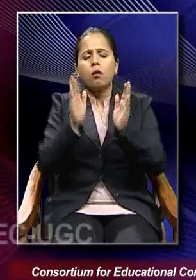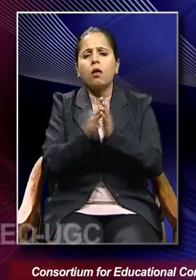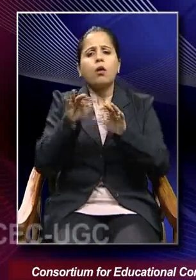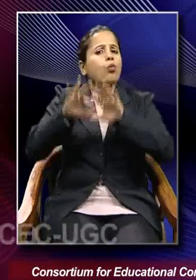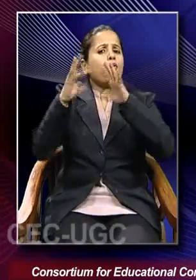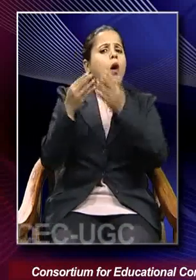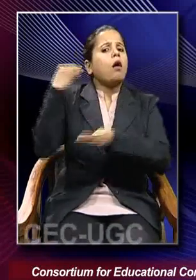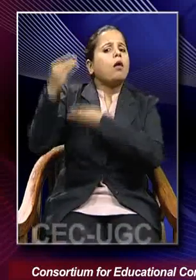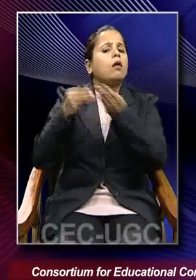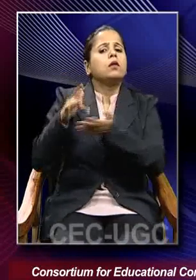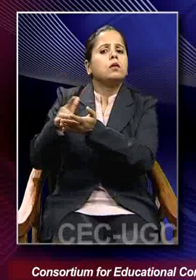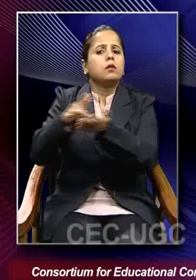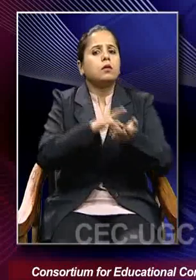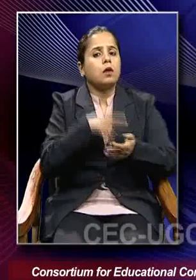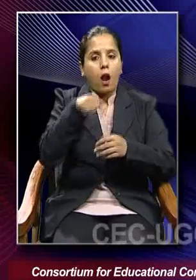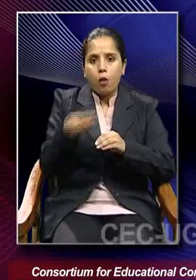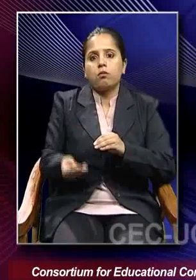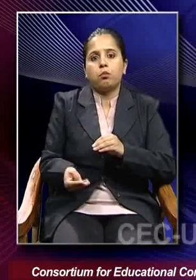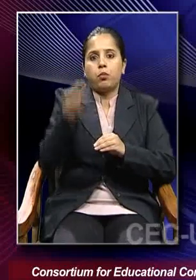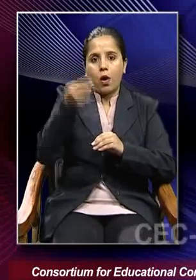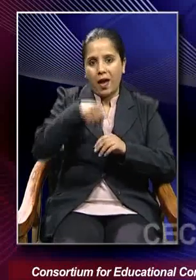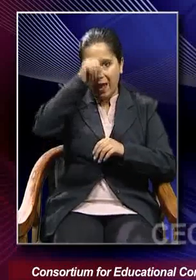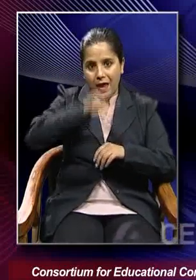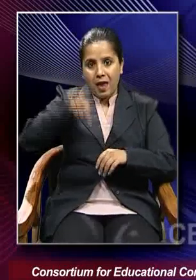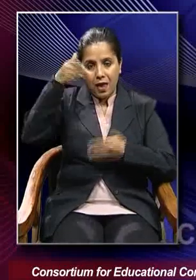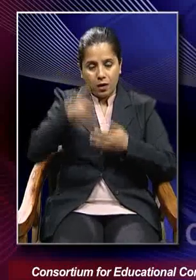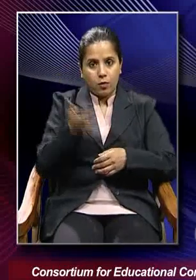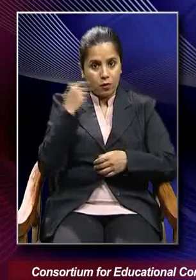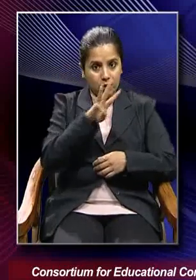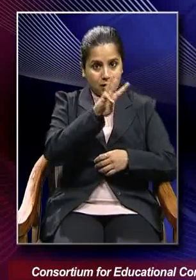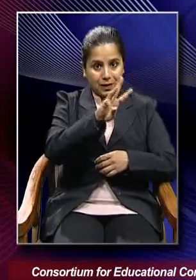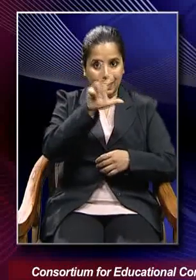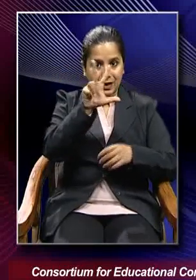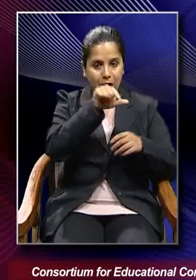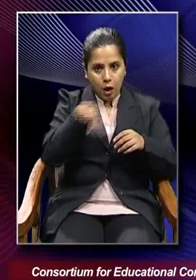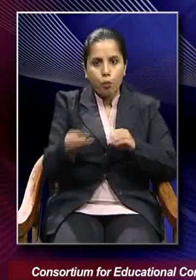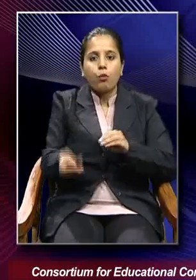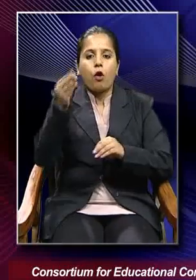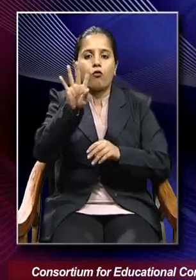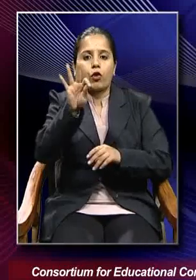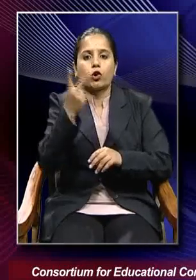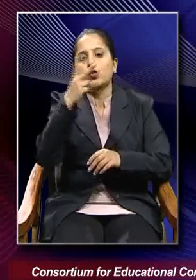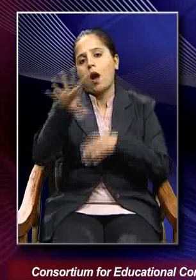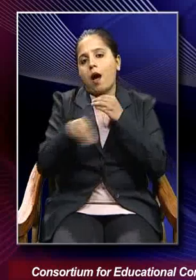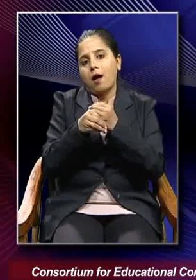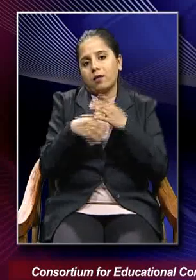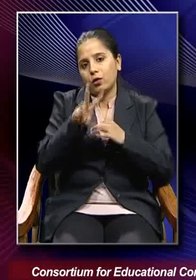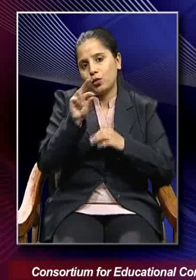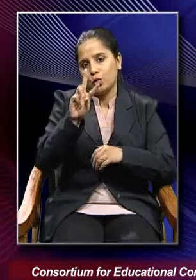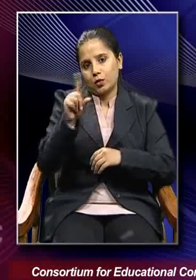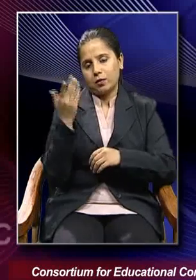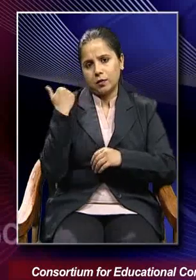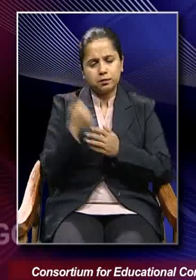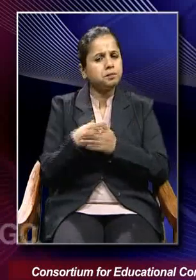Heritage Sites has increased in India from 38 to 40. Let us